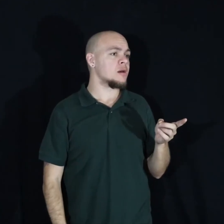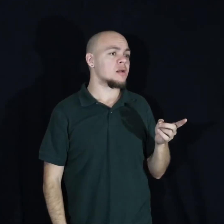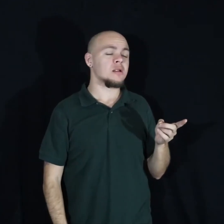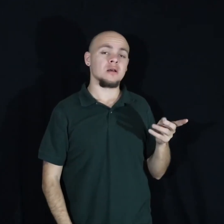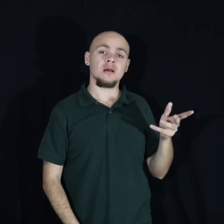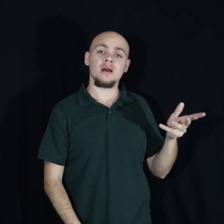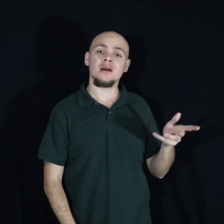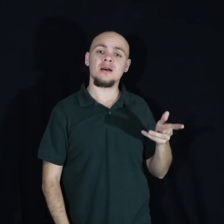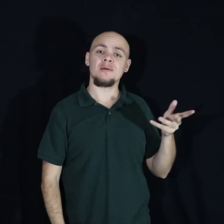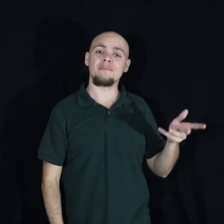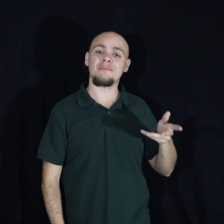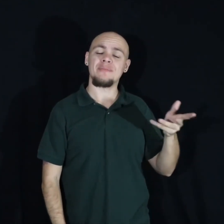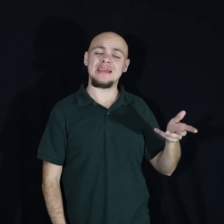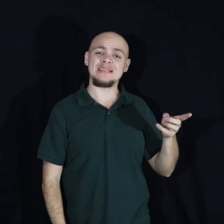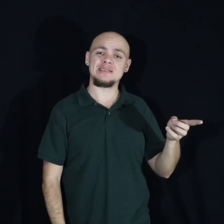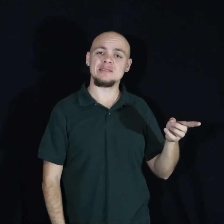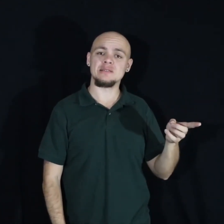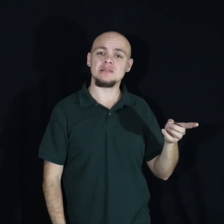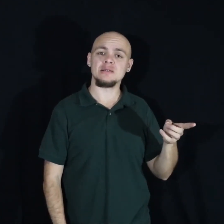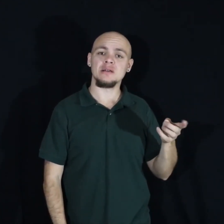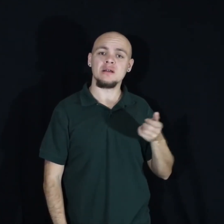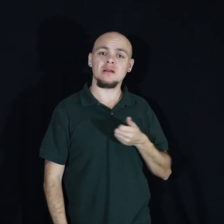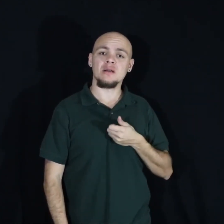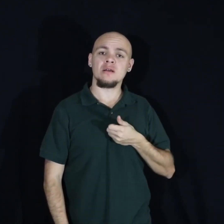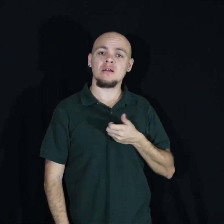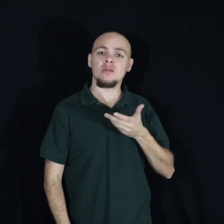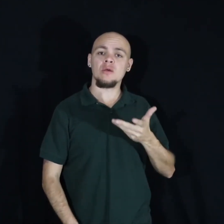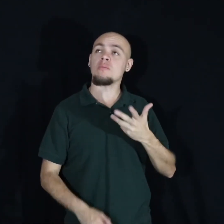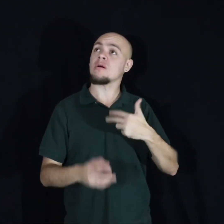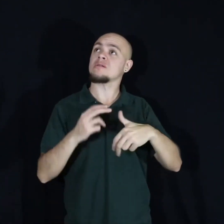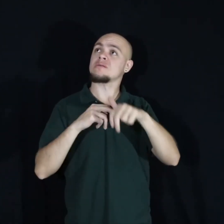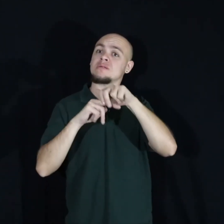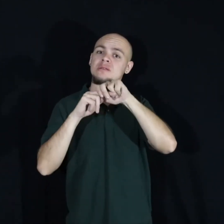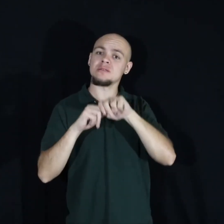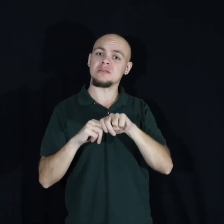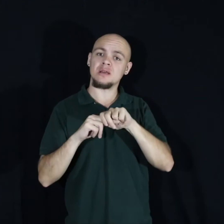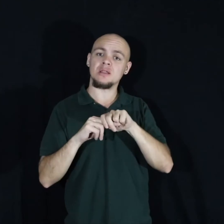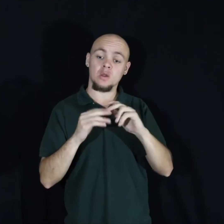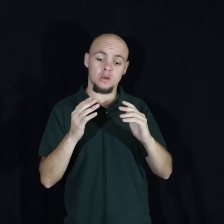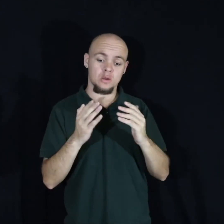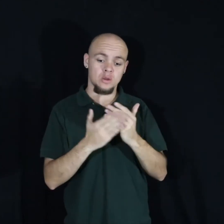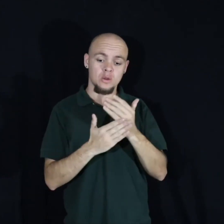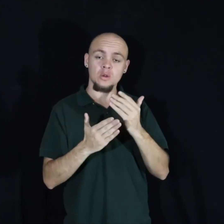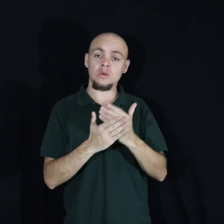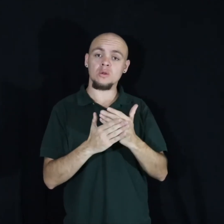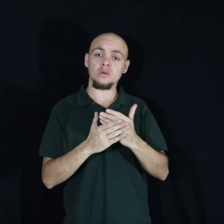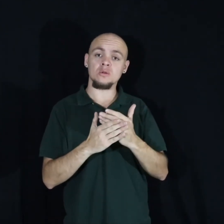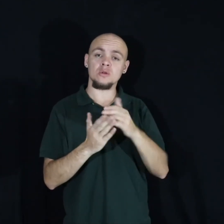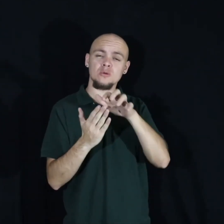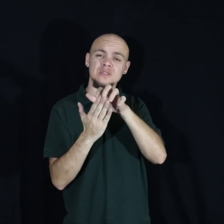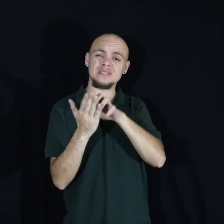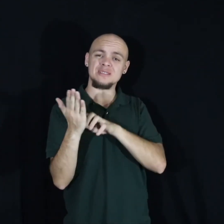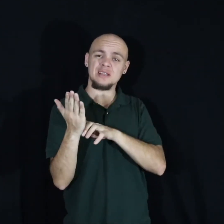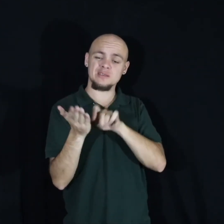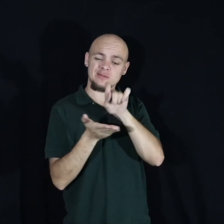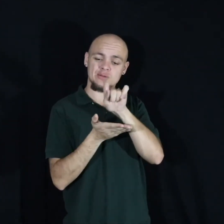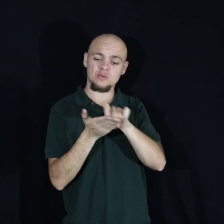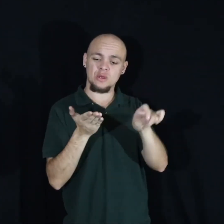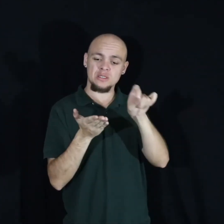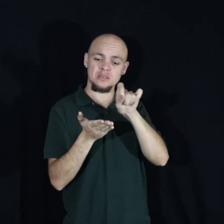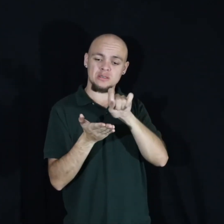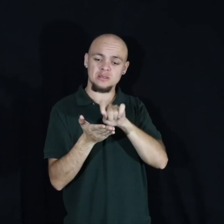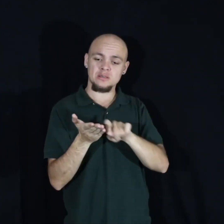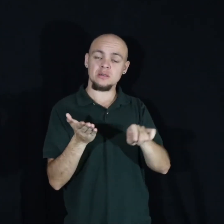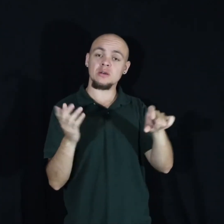Abandoned, the poet sat down to carve out a new block of text.